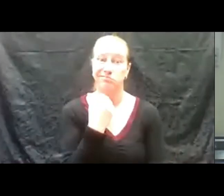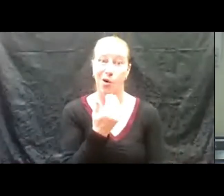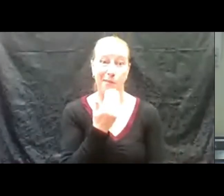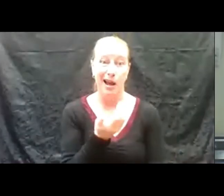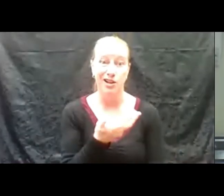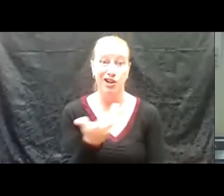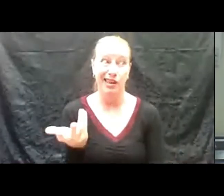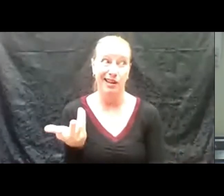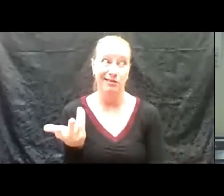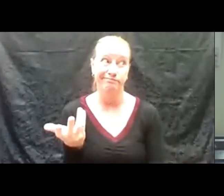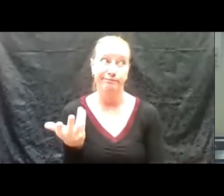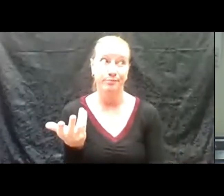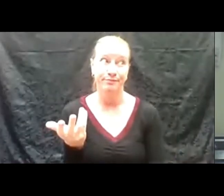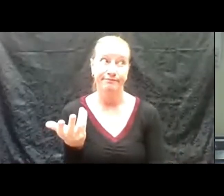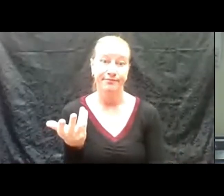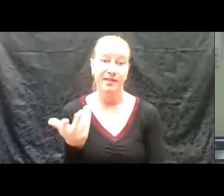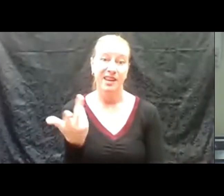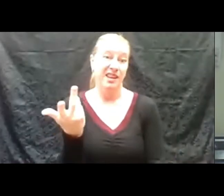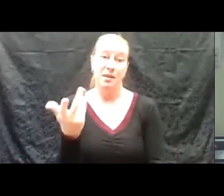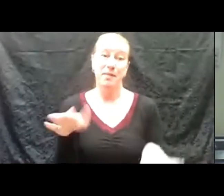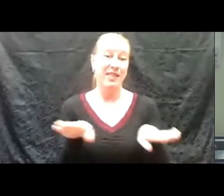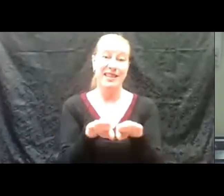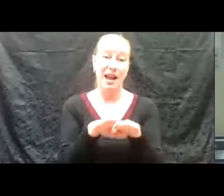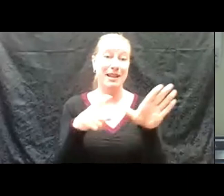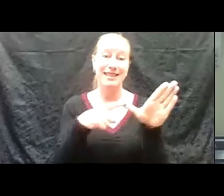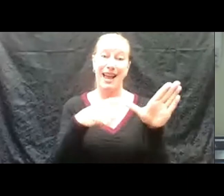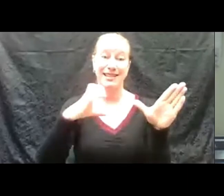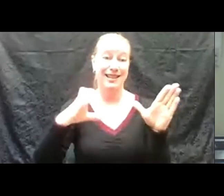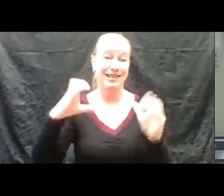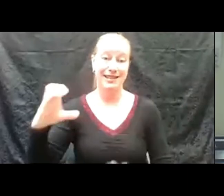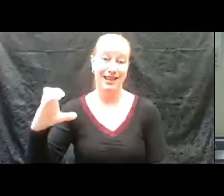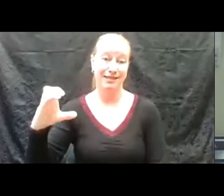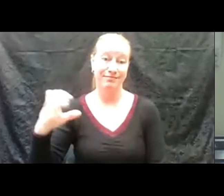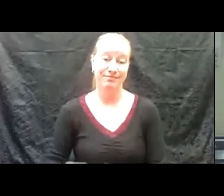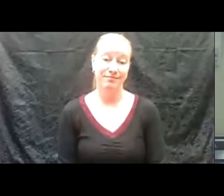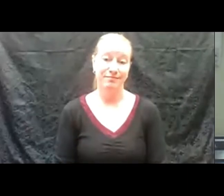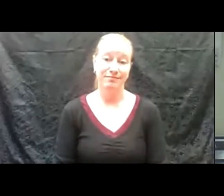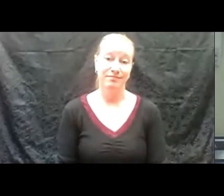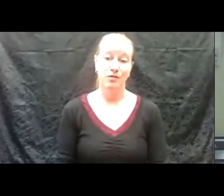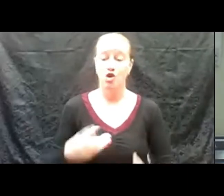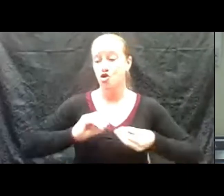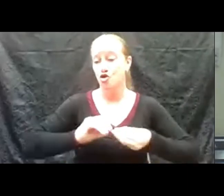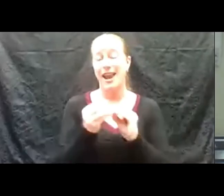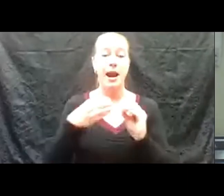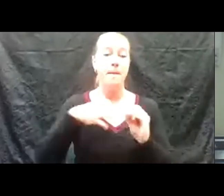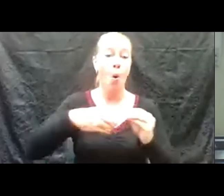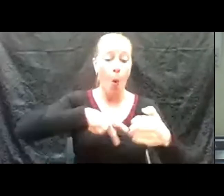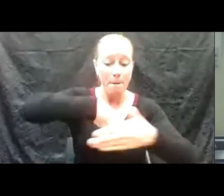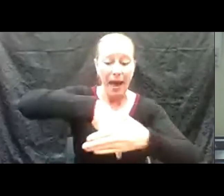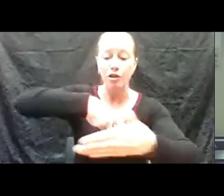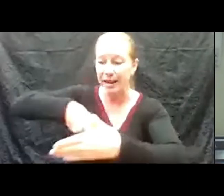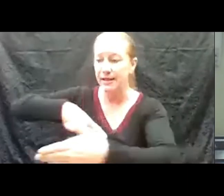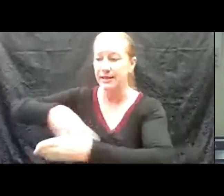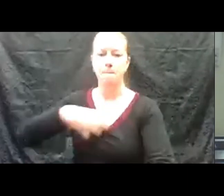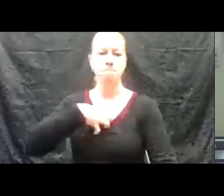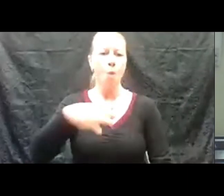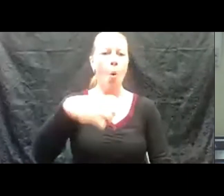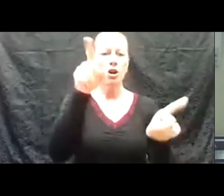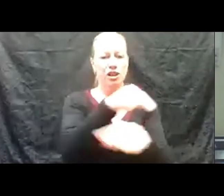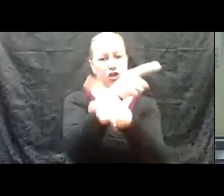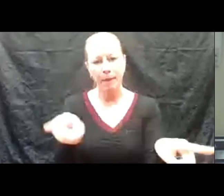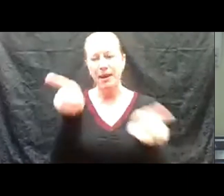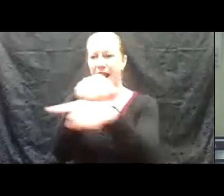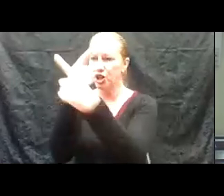then it'll be like ACC. It'll be creating more barriers and creating more discrimination